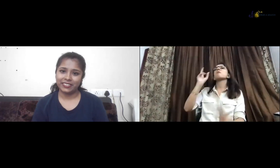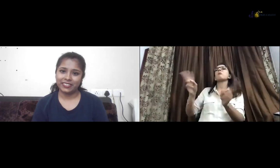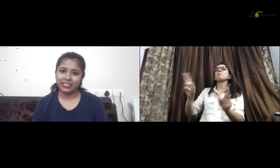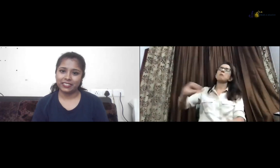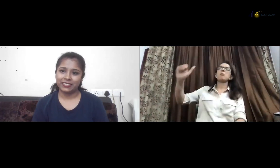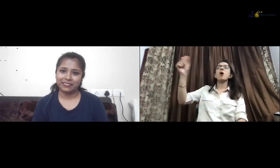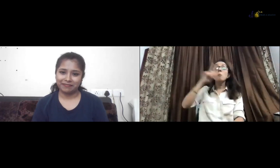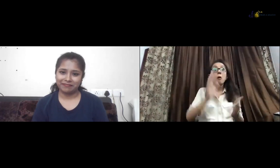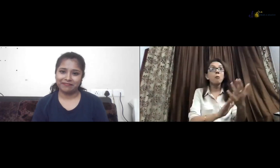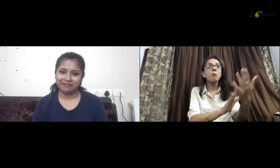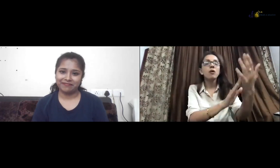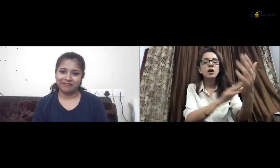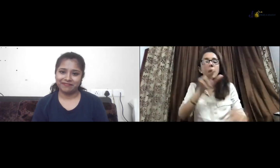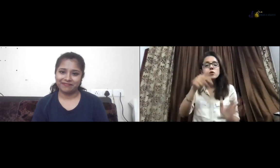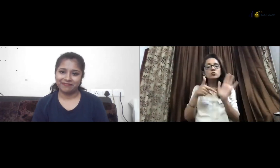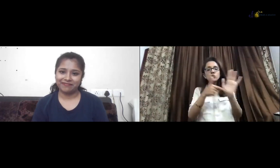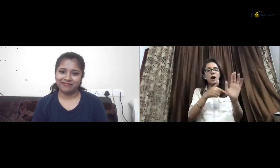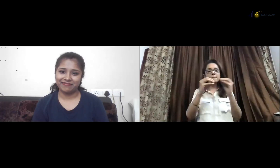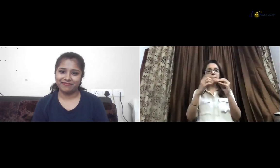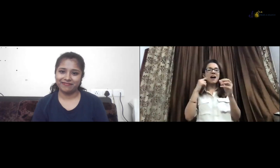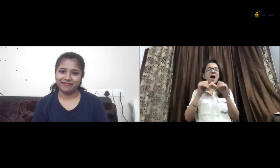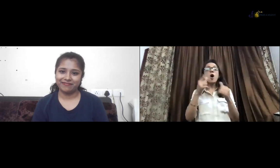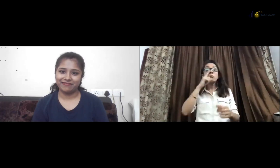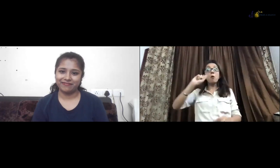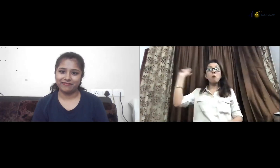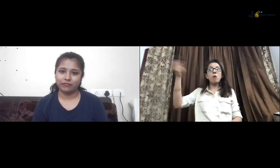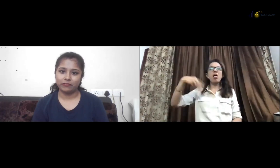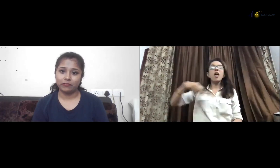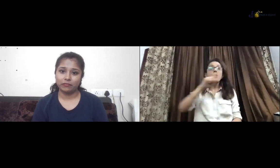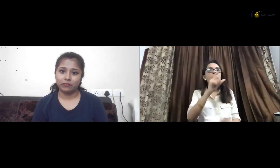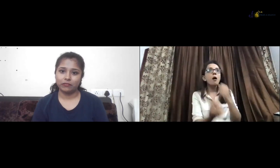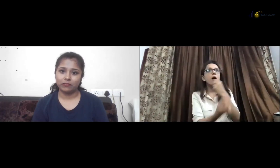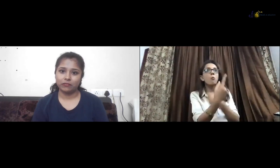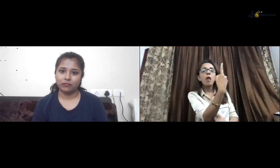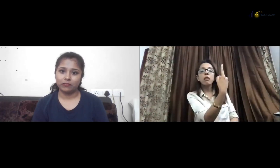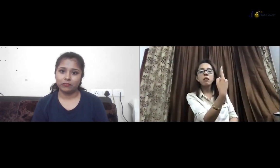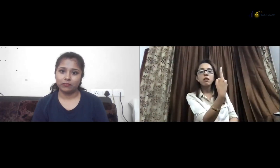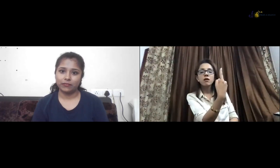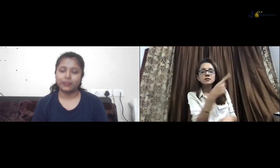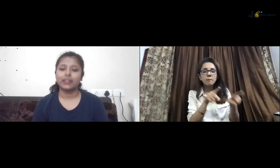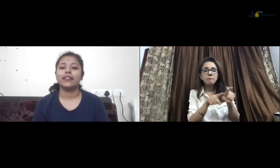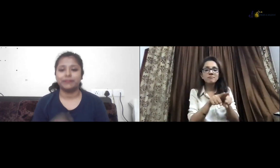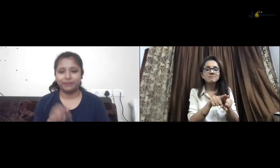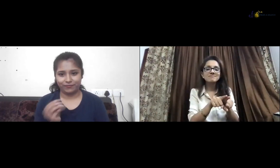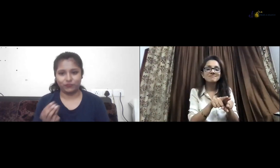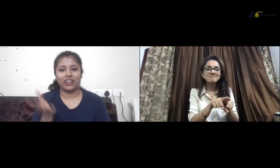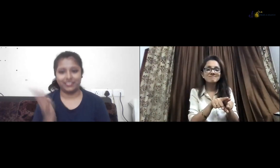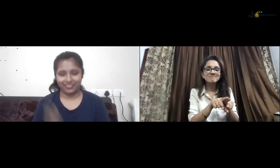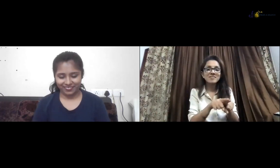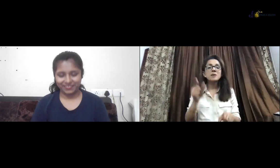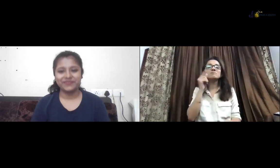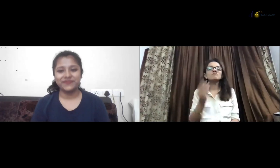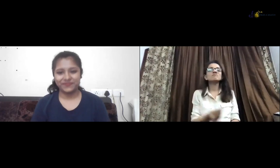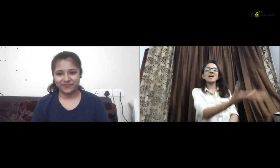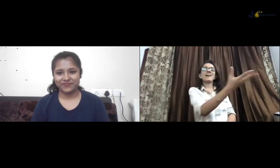CEO. We are not praising male when they become CEO. But if a female becomes CEO, they think, oh, okay, that we have to praise